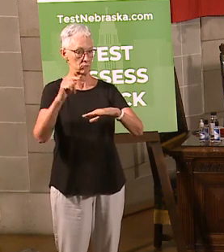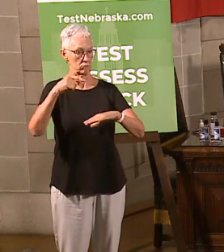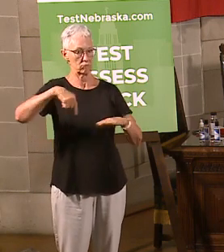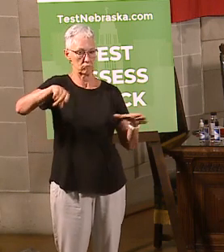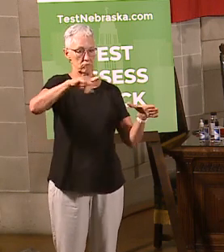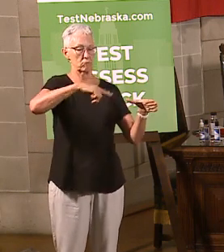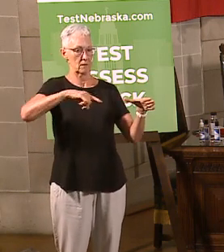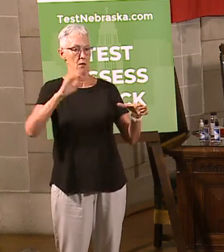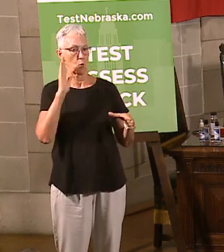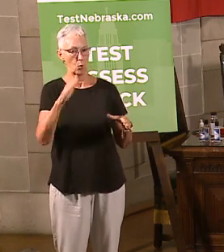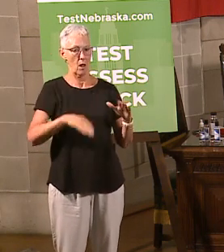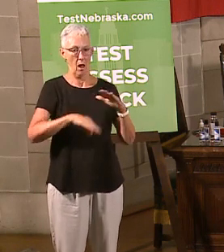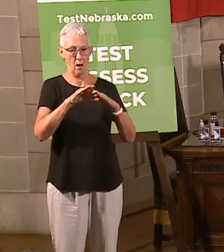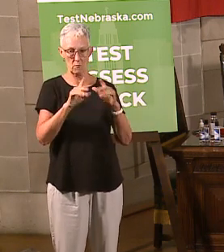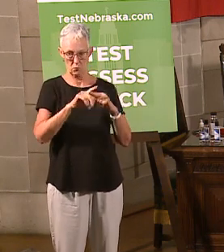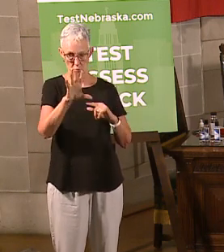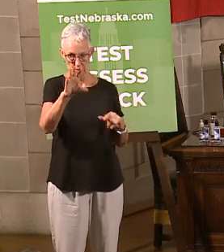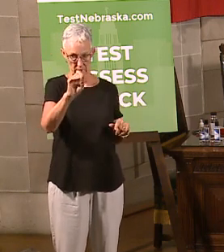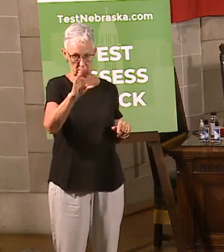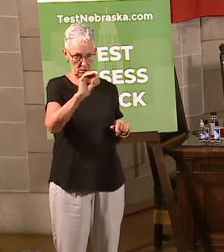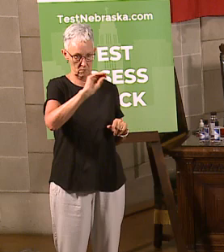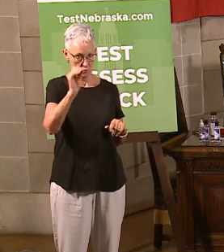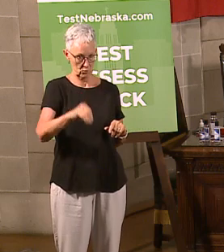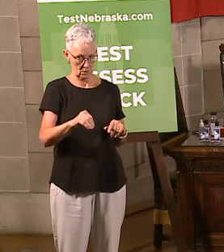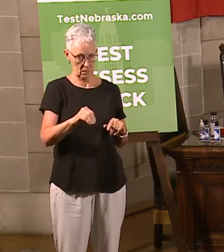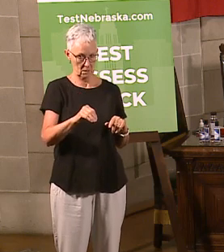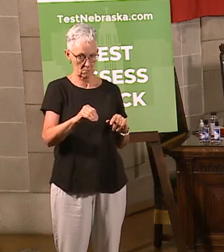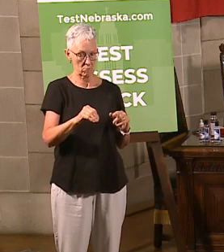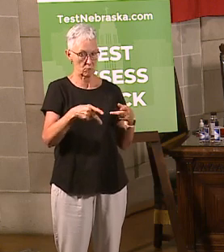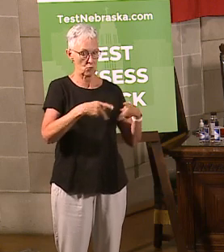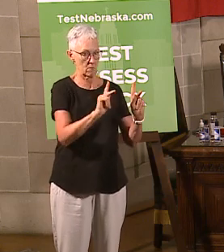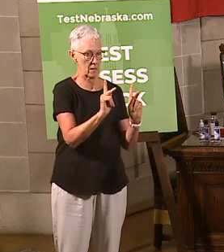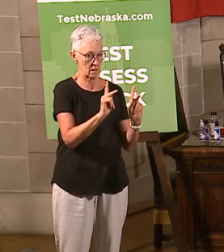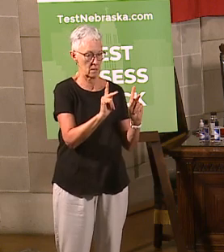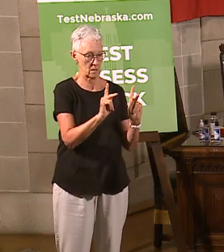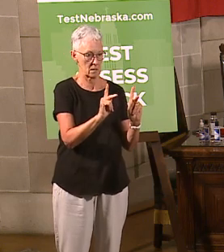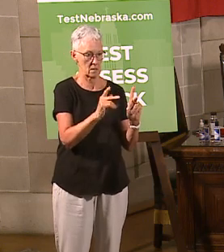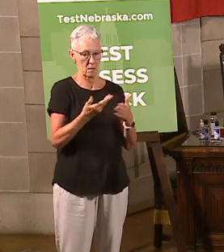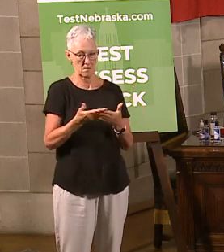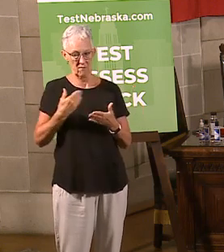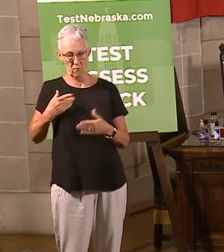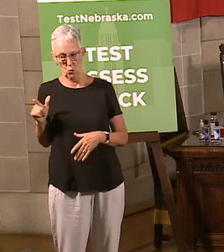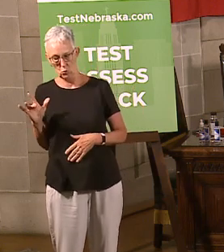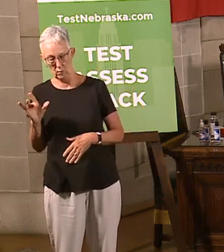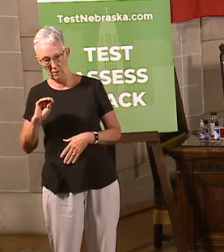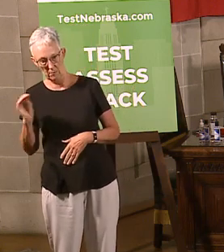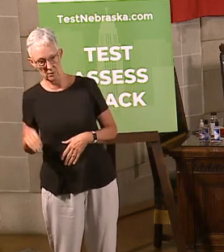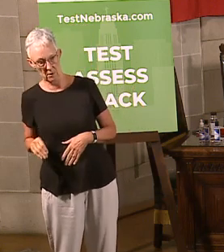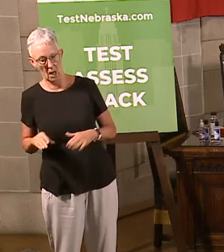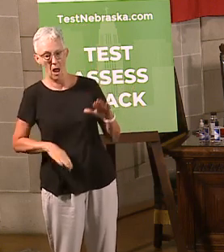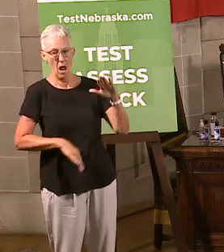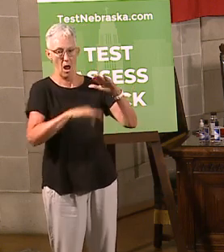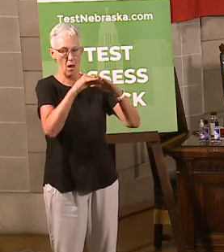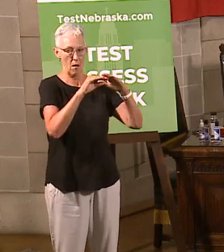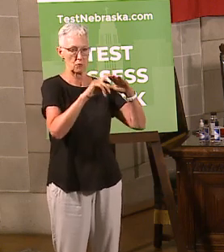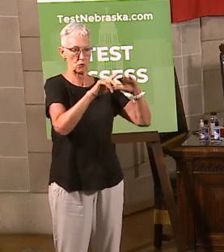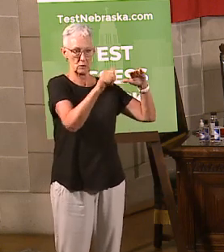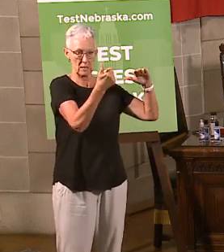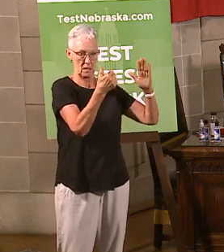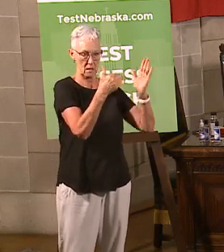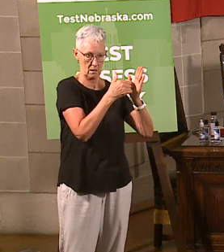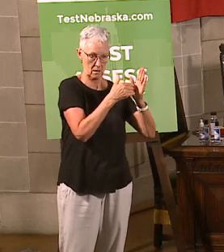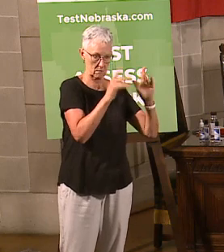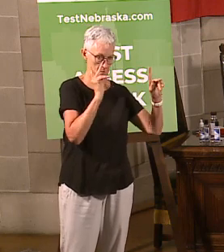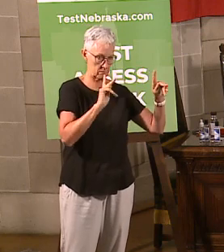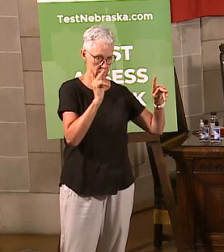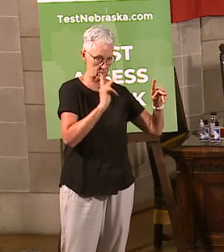50% of rated occupancy. It was at 25, now it'll be going to 50%, up to a maximum of 10,000 people. Remember, it had been at 3,000